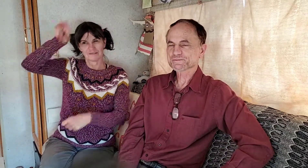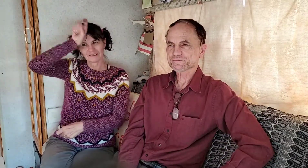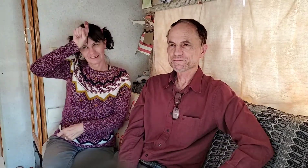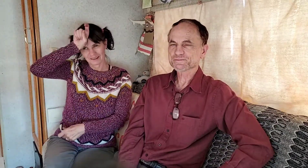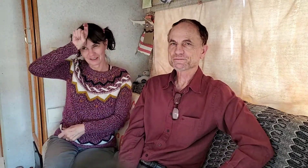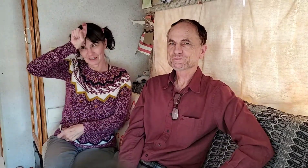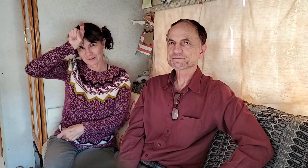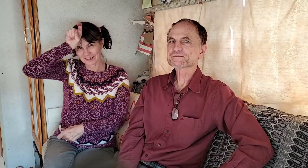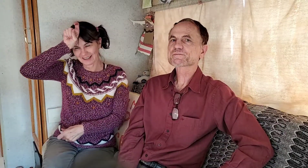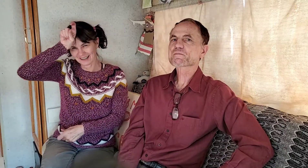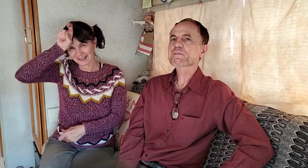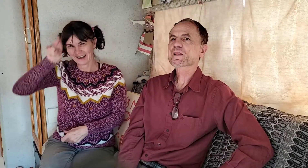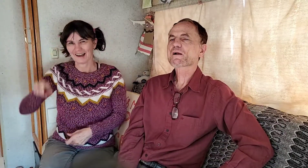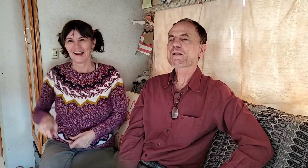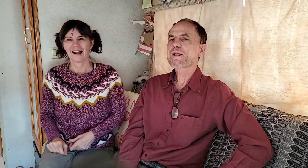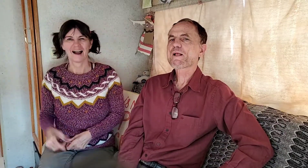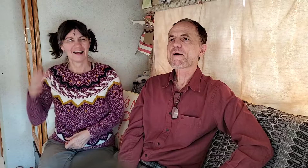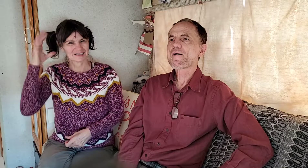in Egypt.